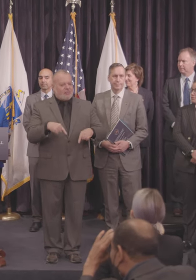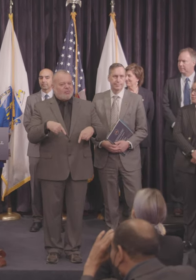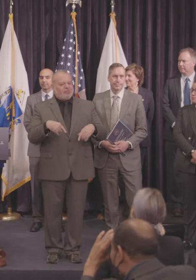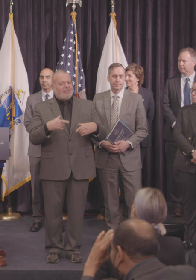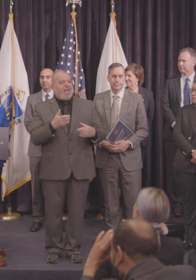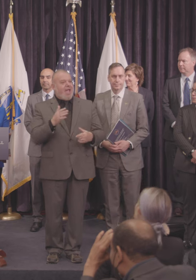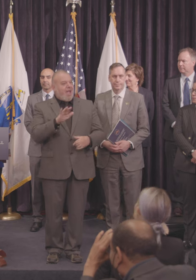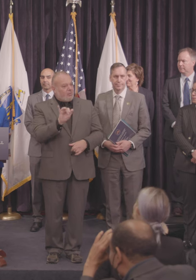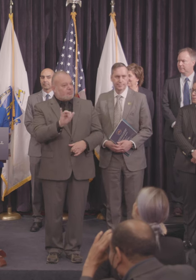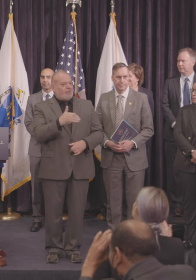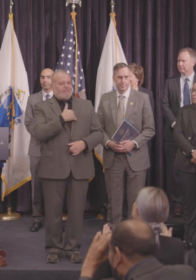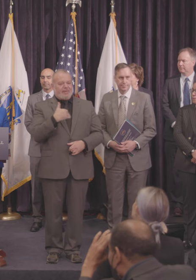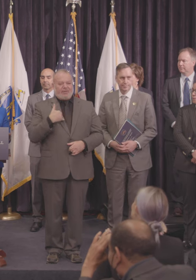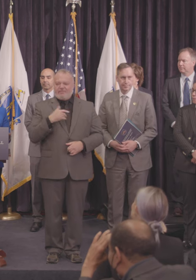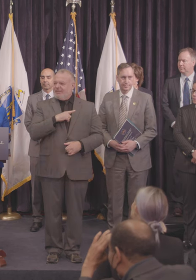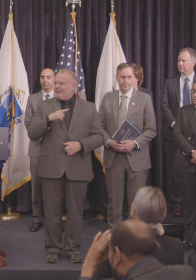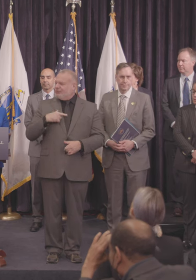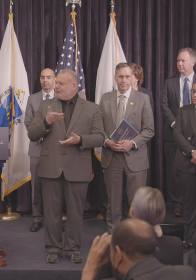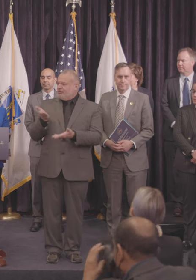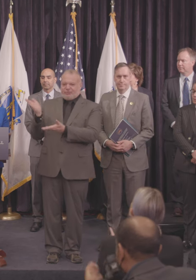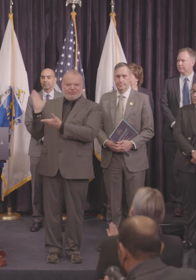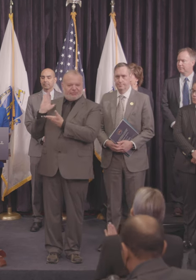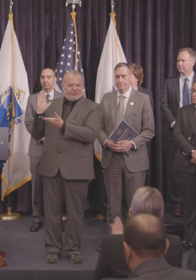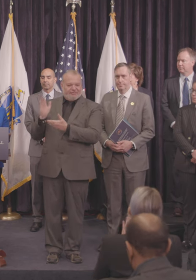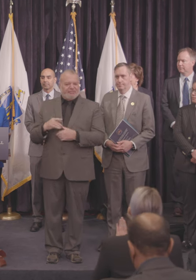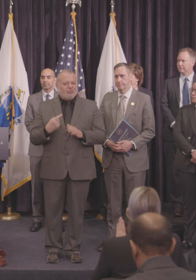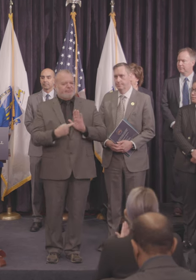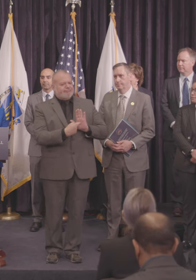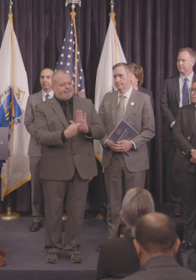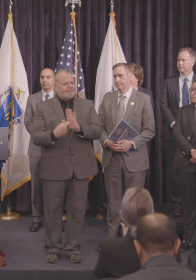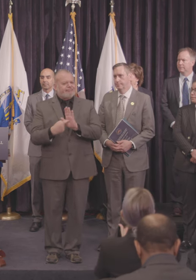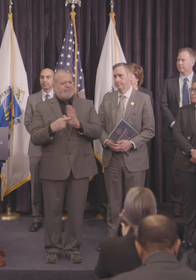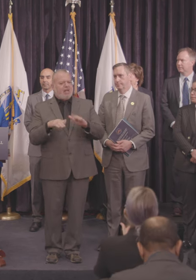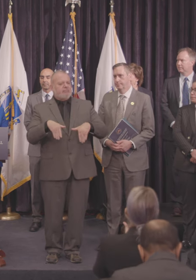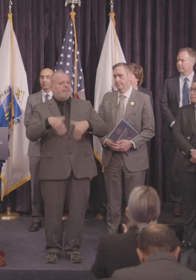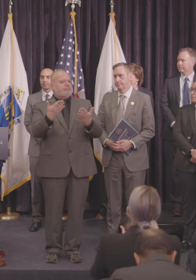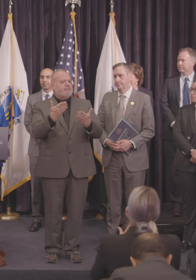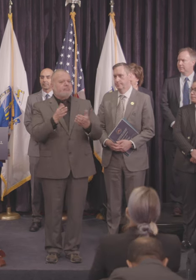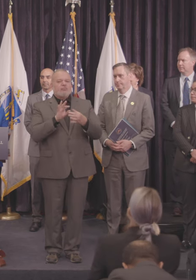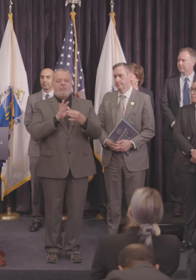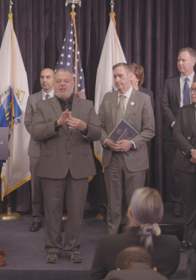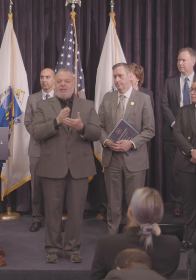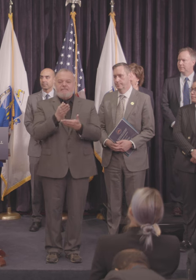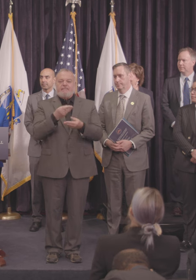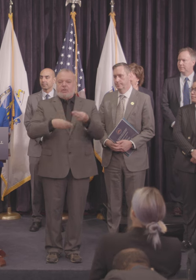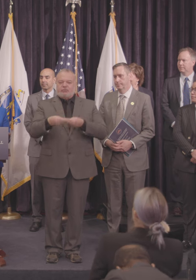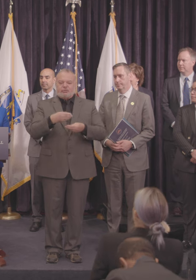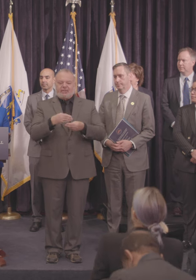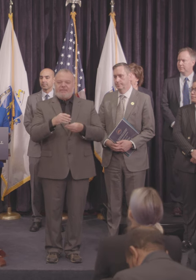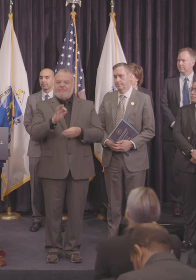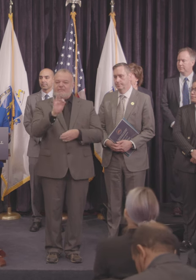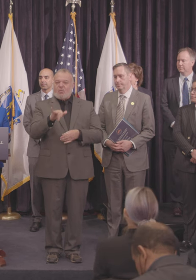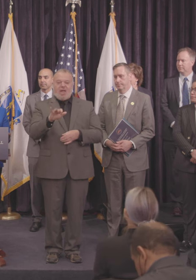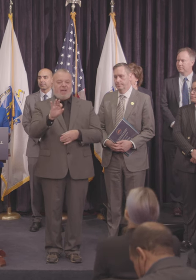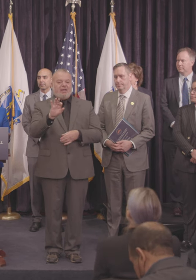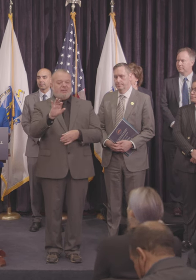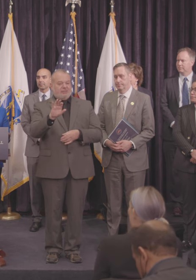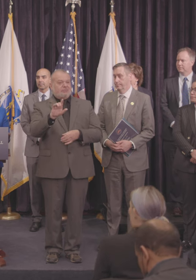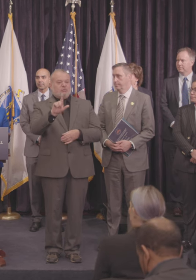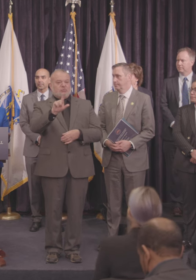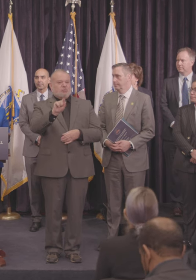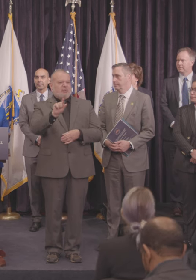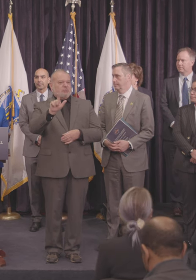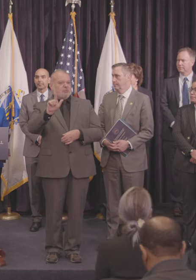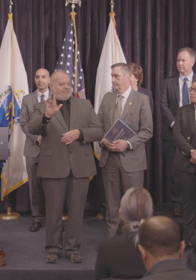our administration's budget recommendation for fiscal year 2025. We are grateful to our teams across our